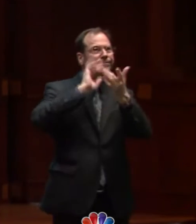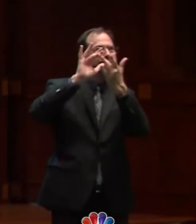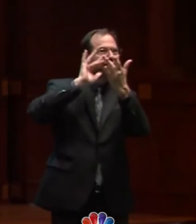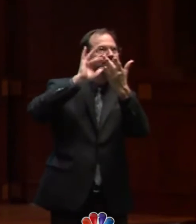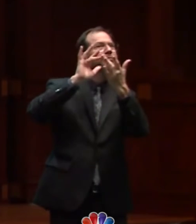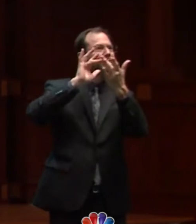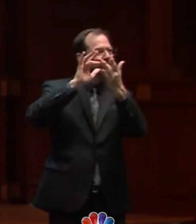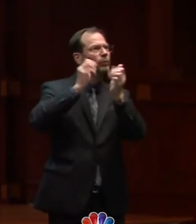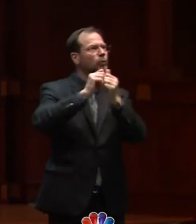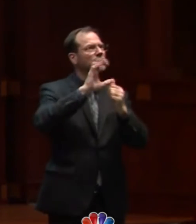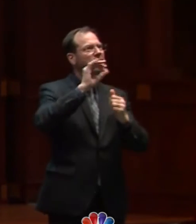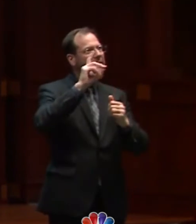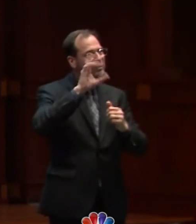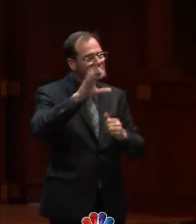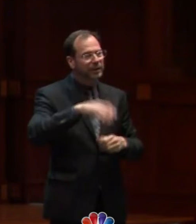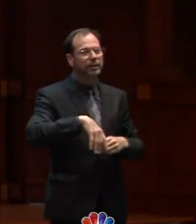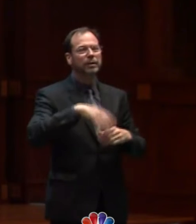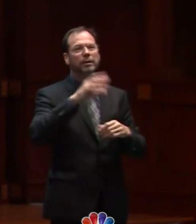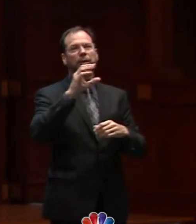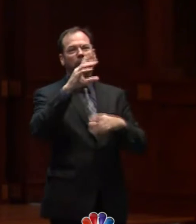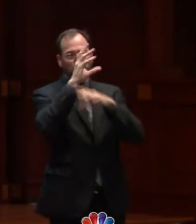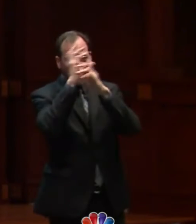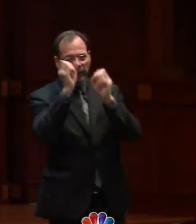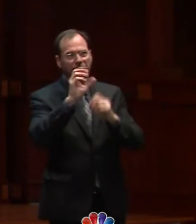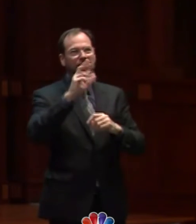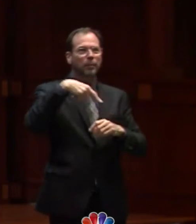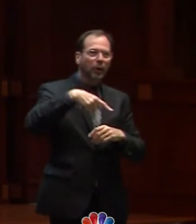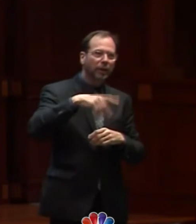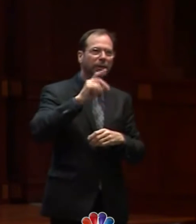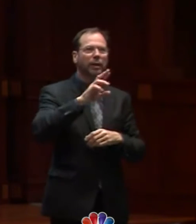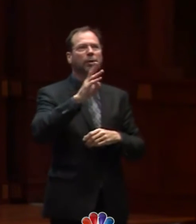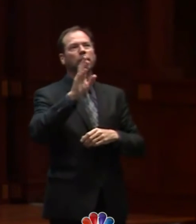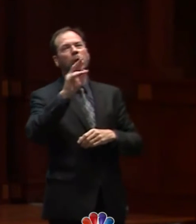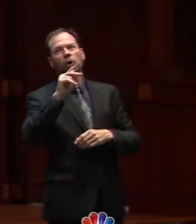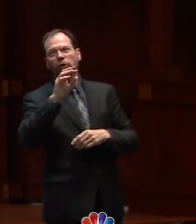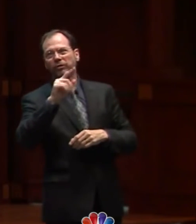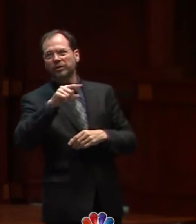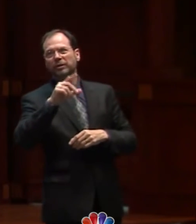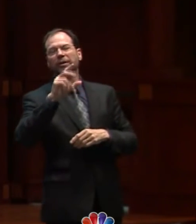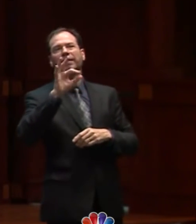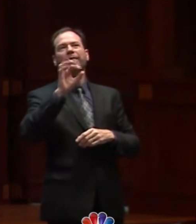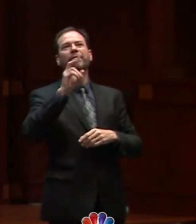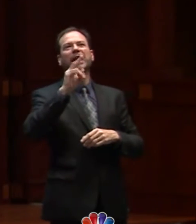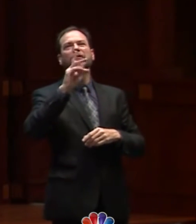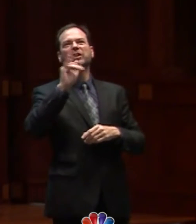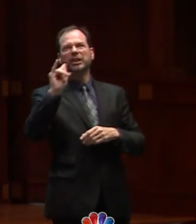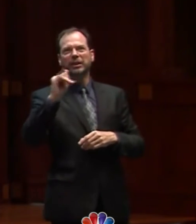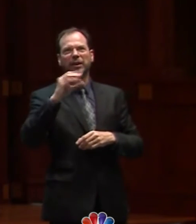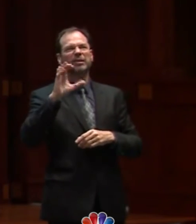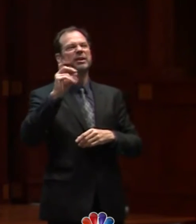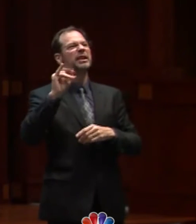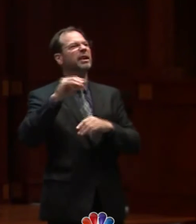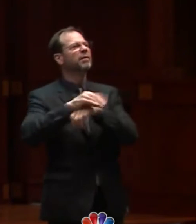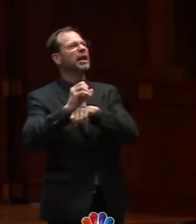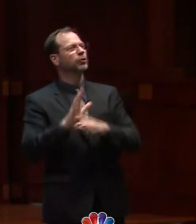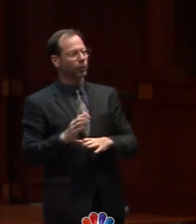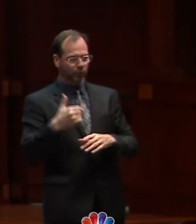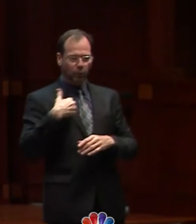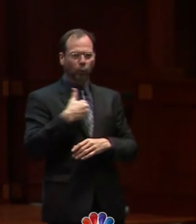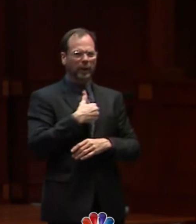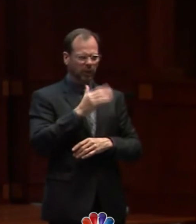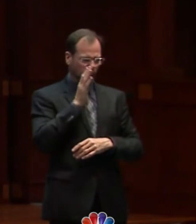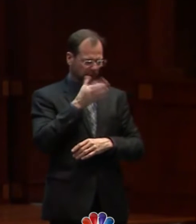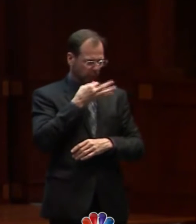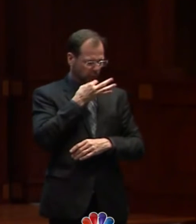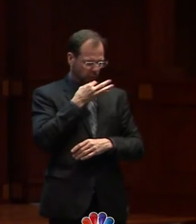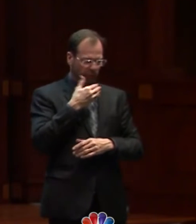the CDC, with the president, the vice president, Dr. Birx, Dr. Fauci, as well as CDC advisors. And we will have an